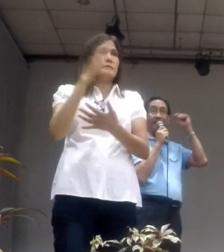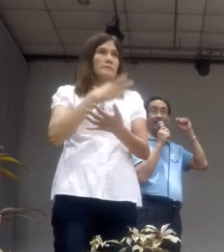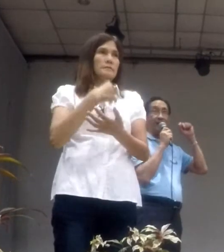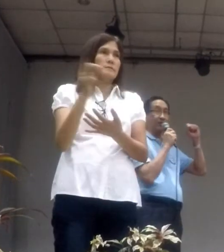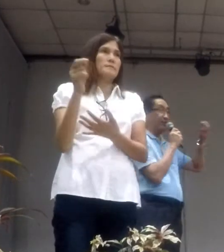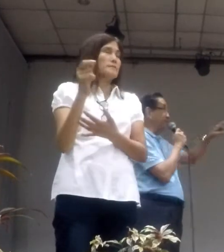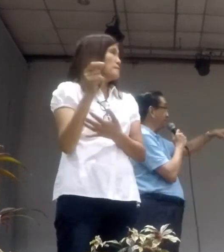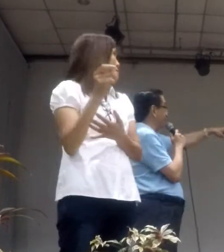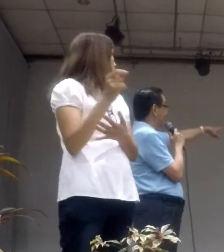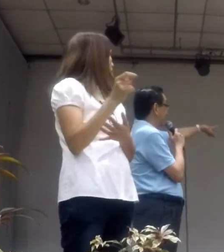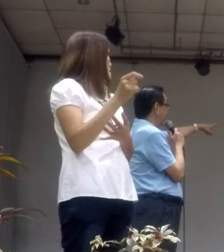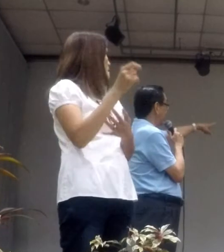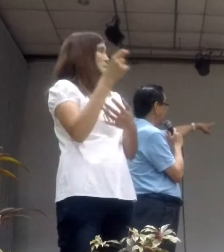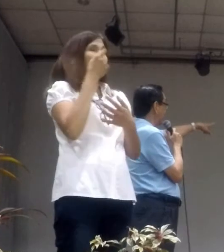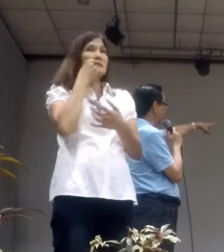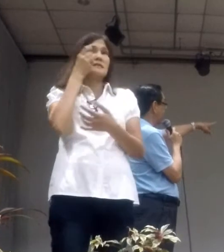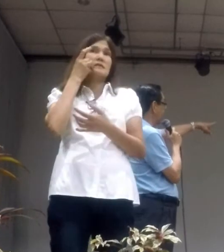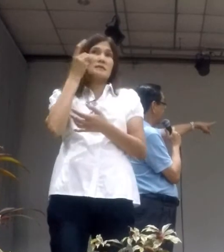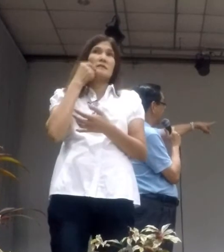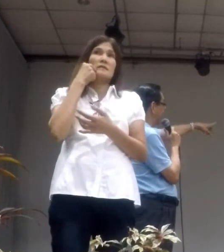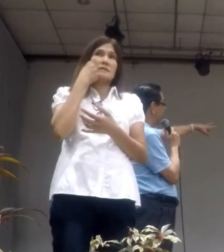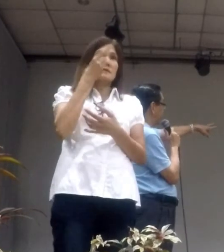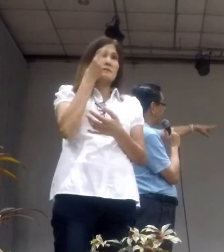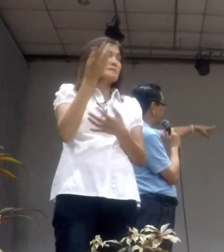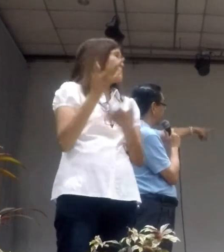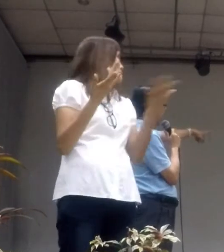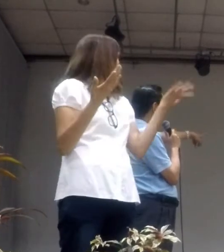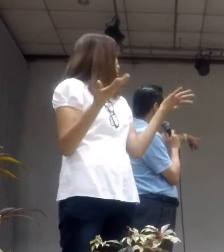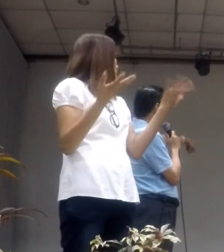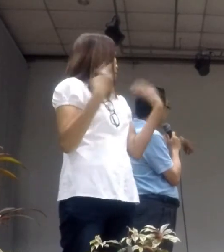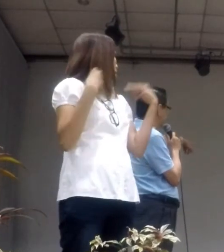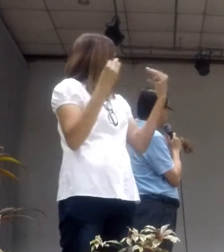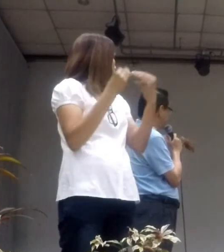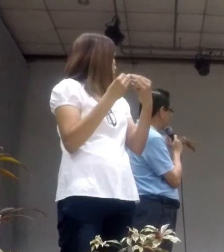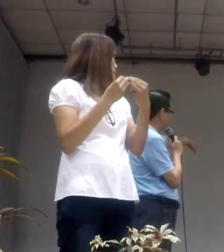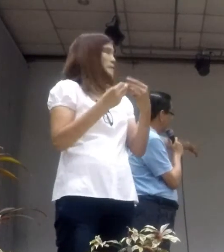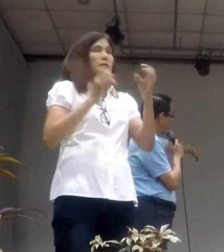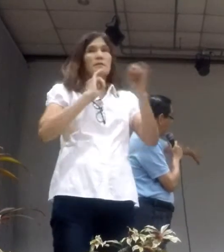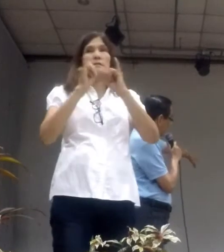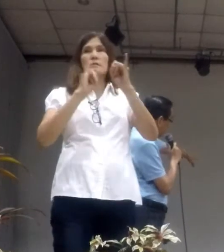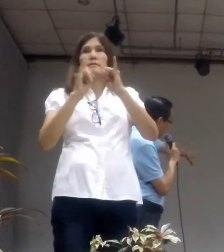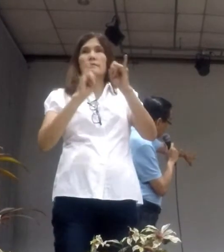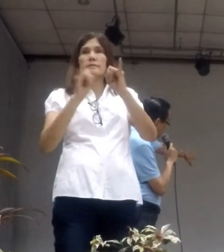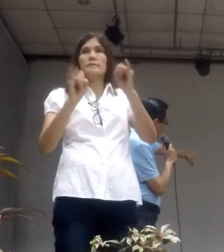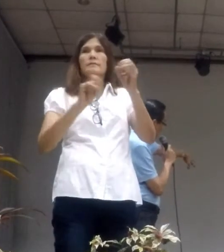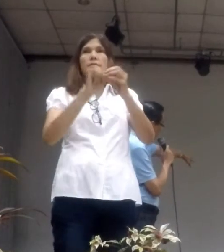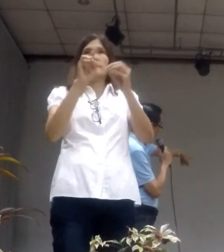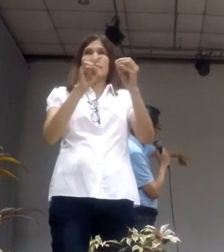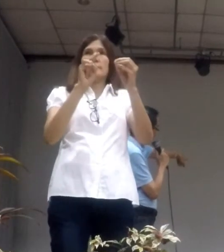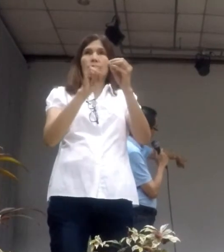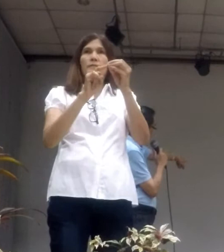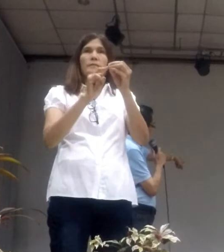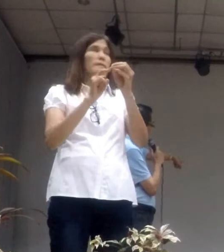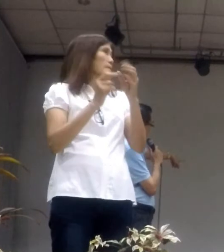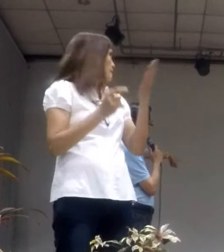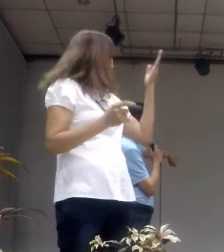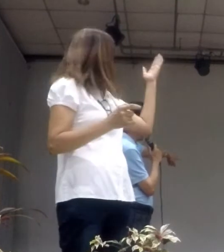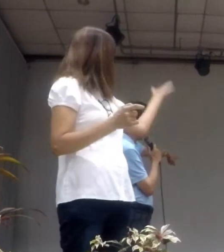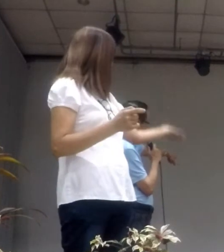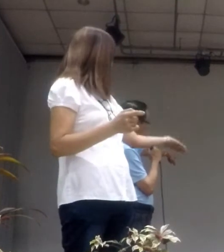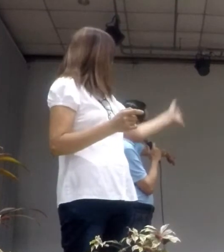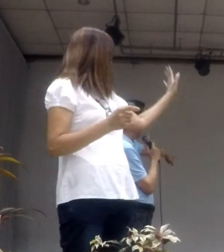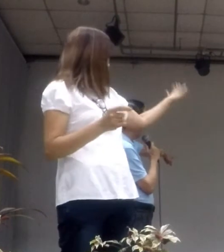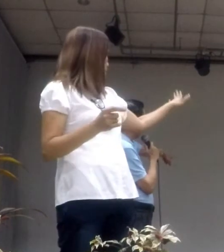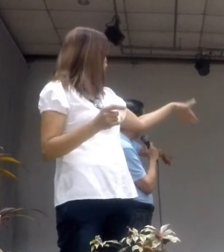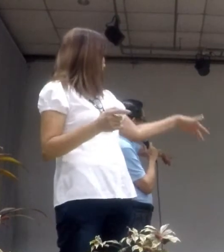tooth extraction. You'll notice there are some members who are being interviewed. On the left bottom, there